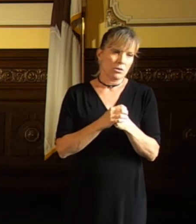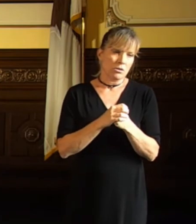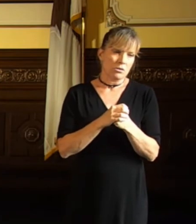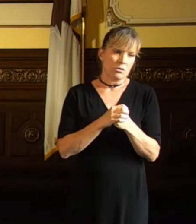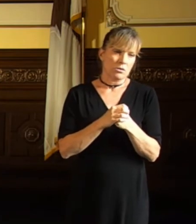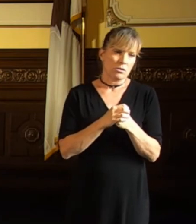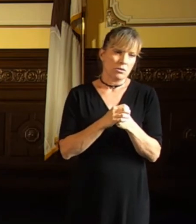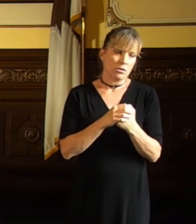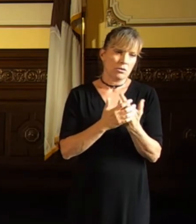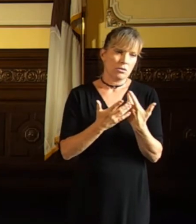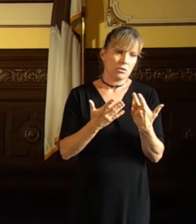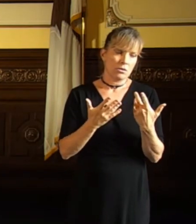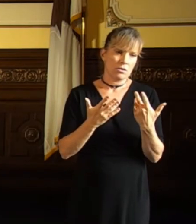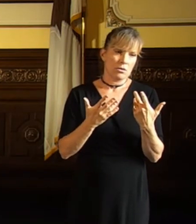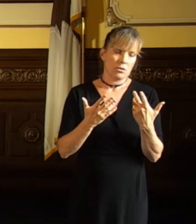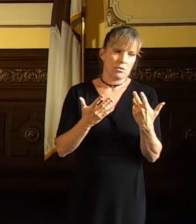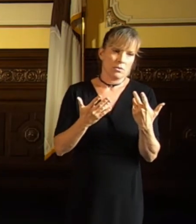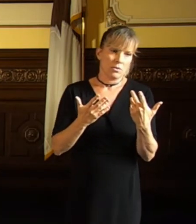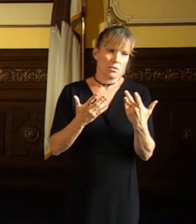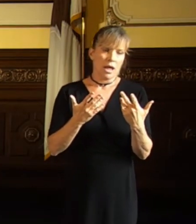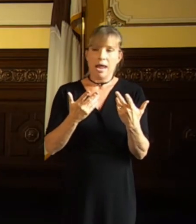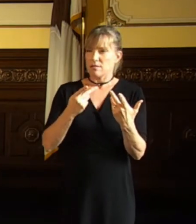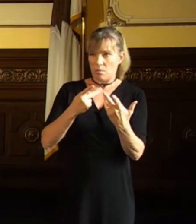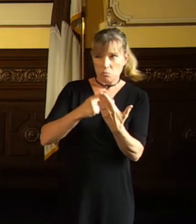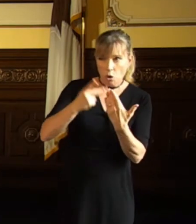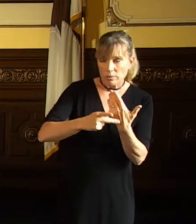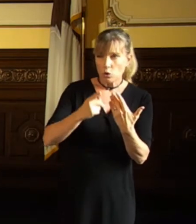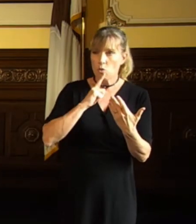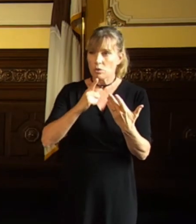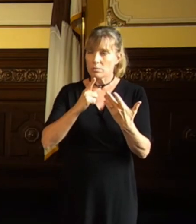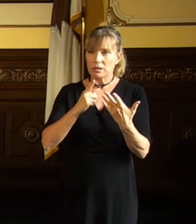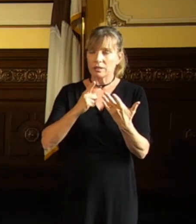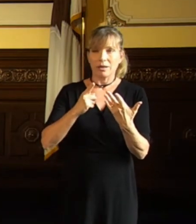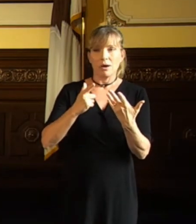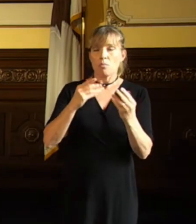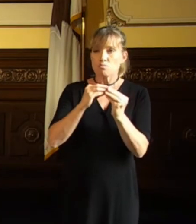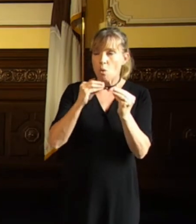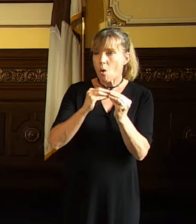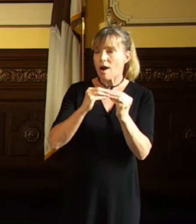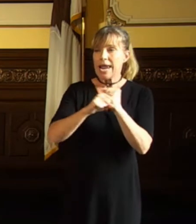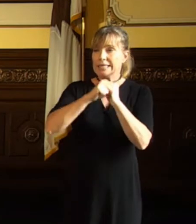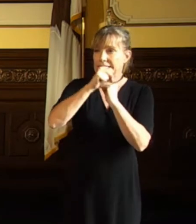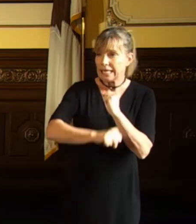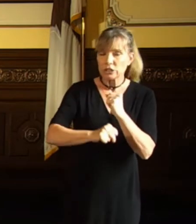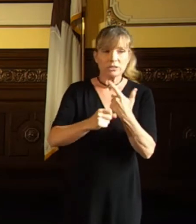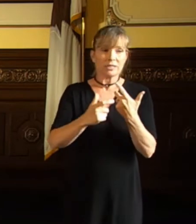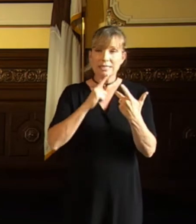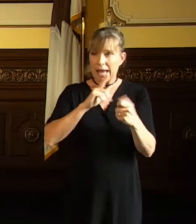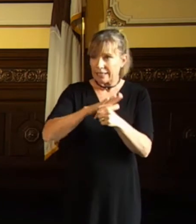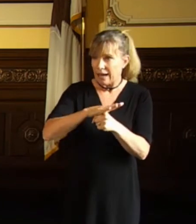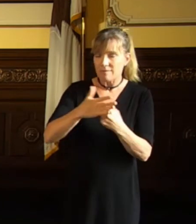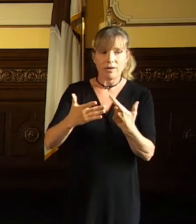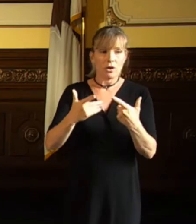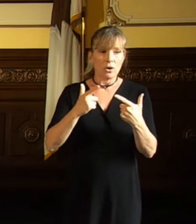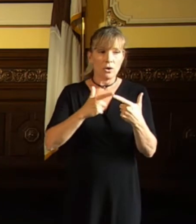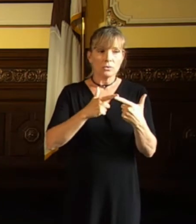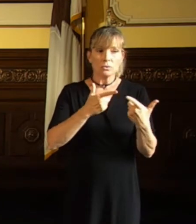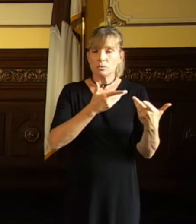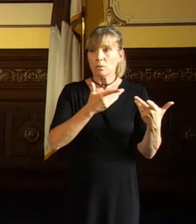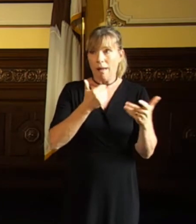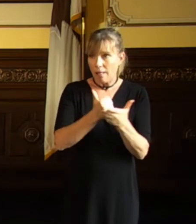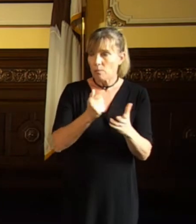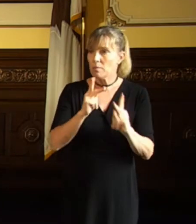And are the programs now in place, extended benefits and the federally funded pandemic-related extensions, going to be enough to carry people